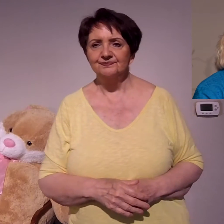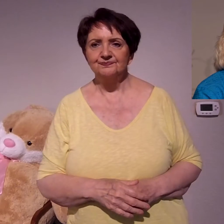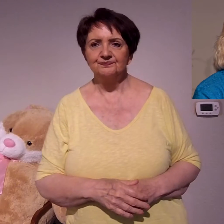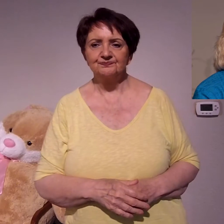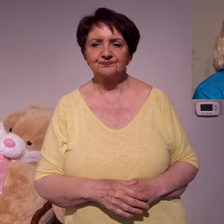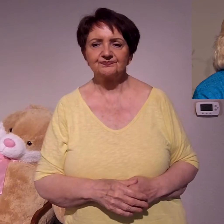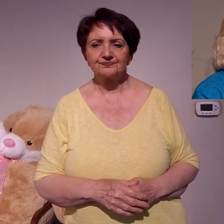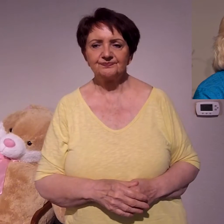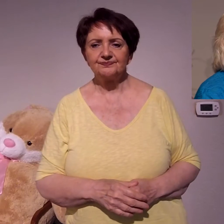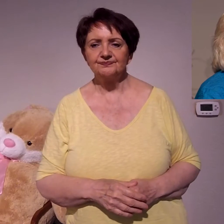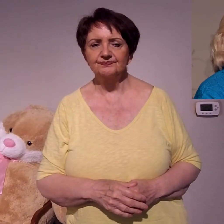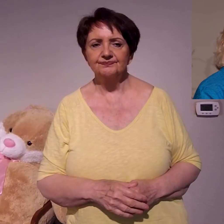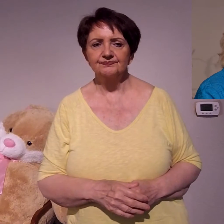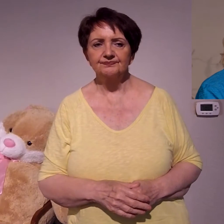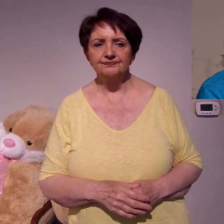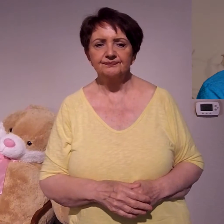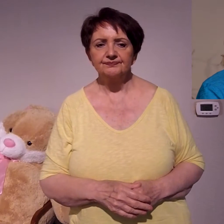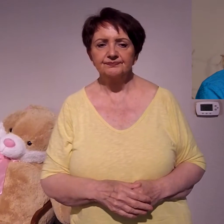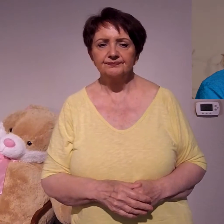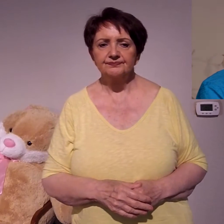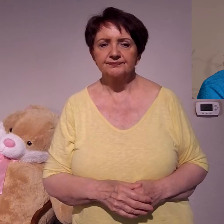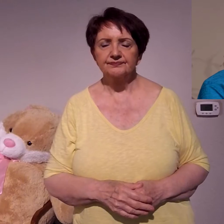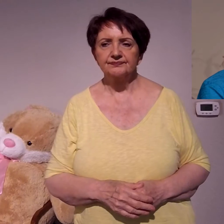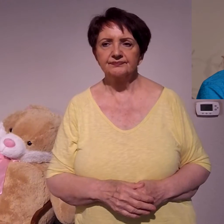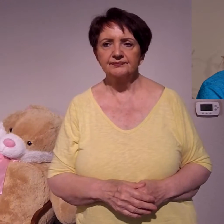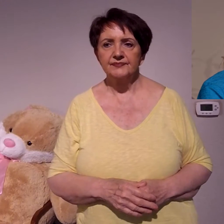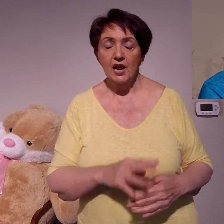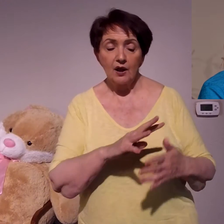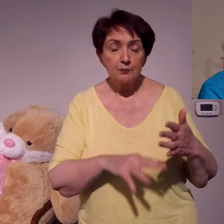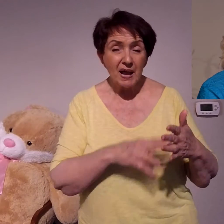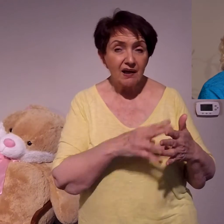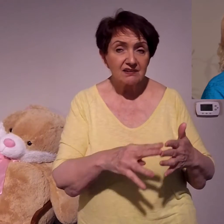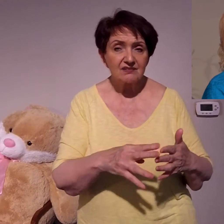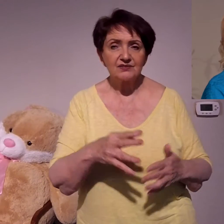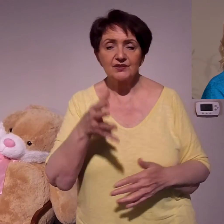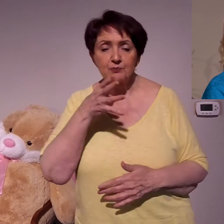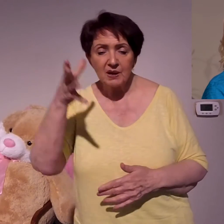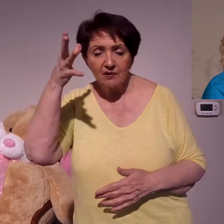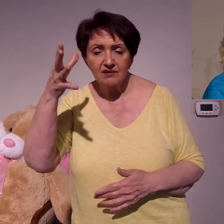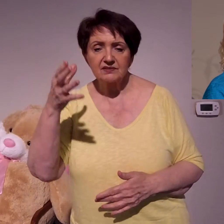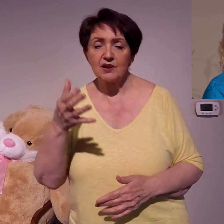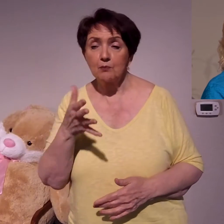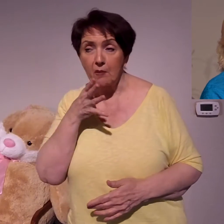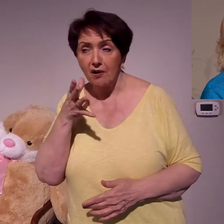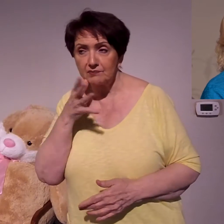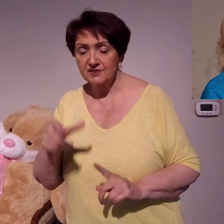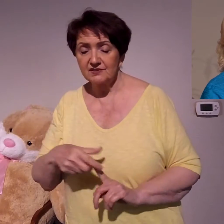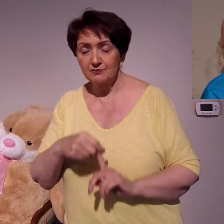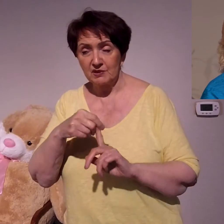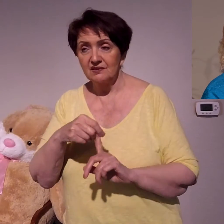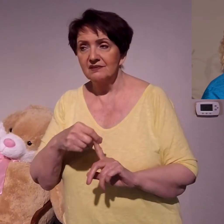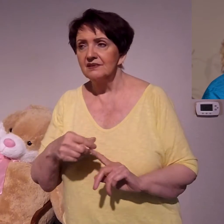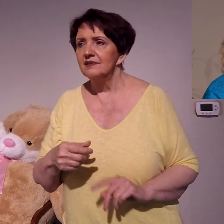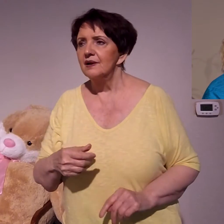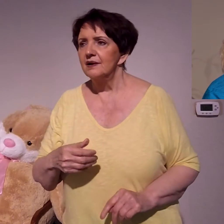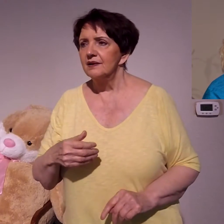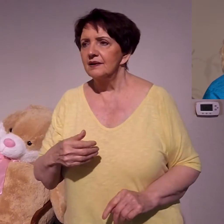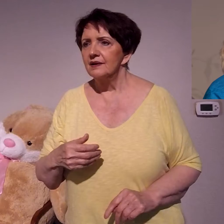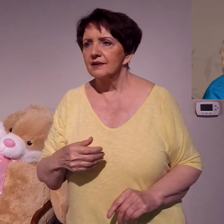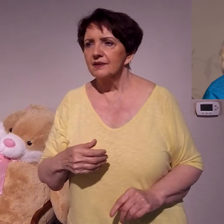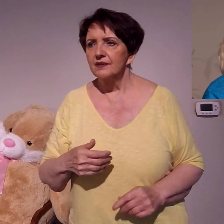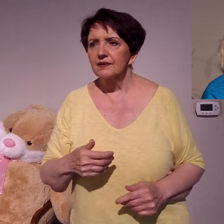So this is one of the things that happens for us, right? Our patterns, our parents, and our moms, this is how my mom, one of the ways, the biggest